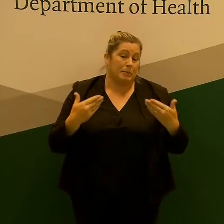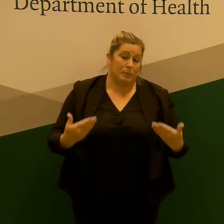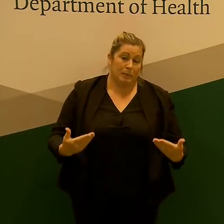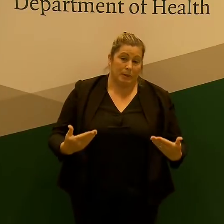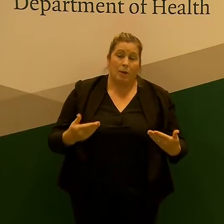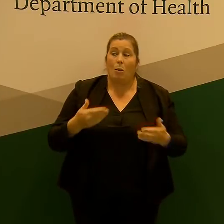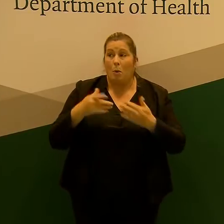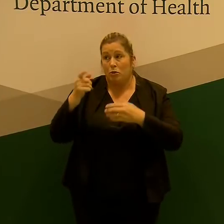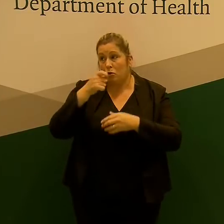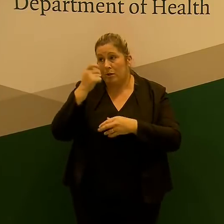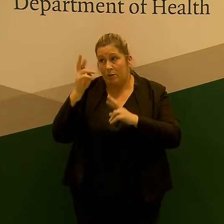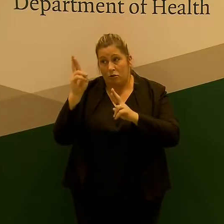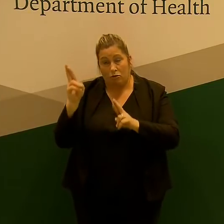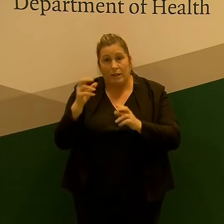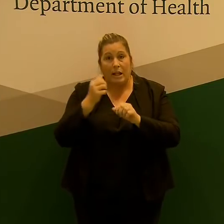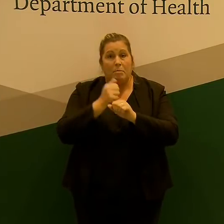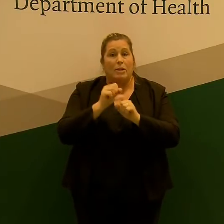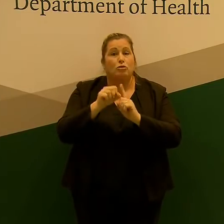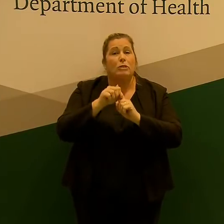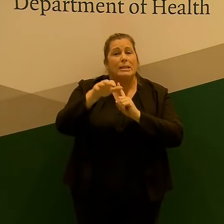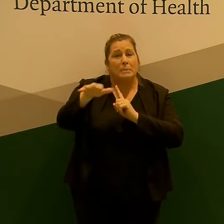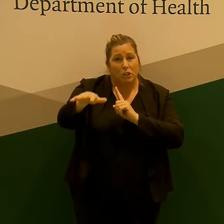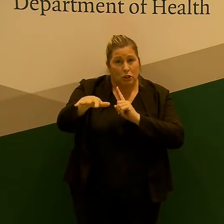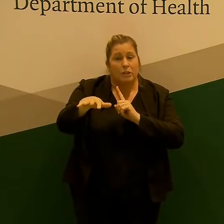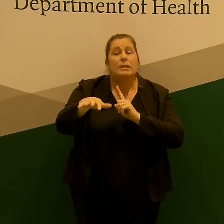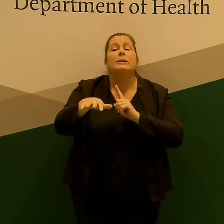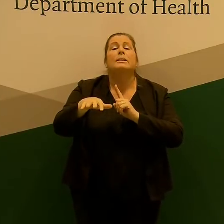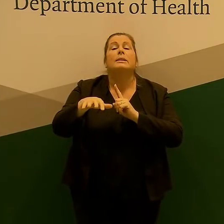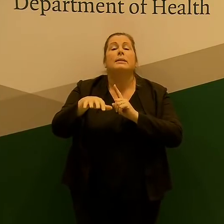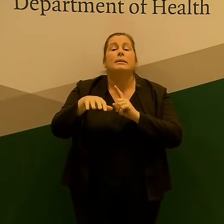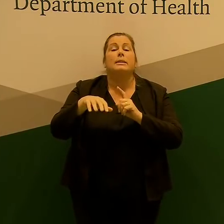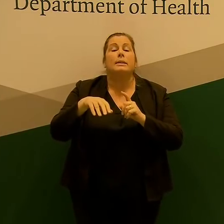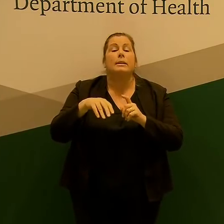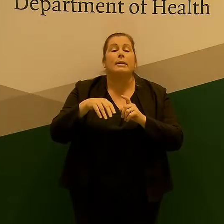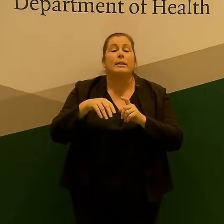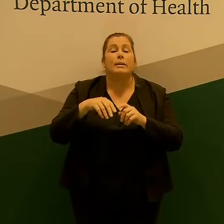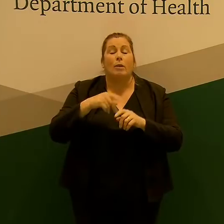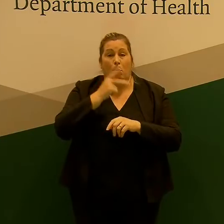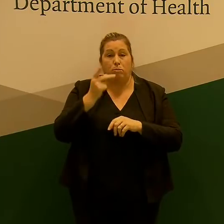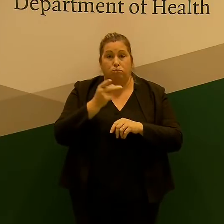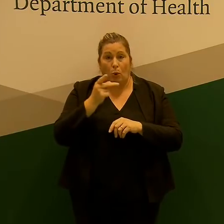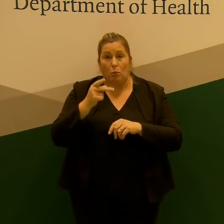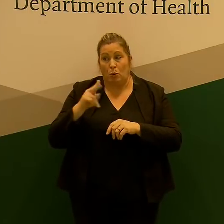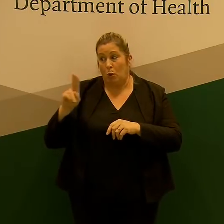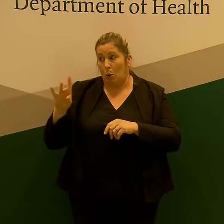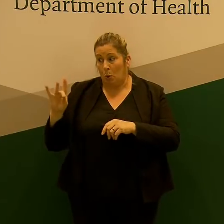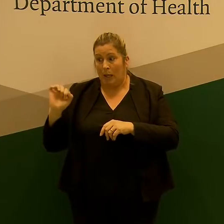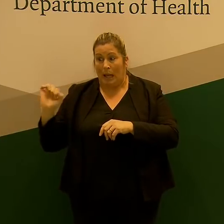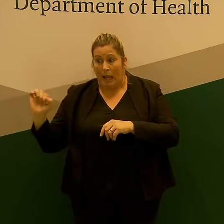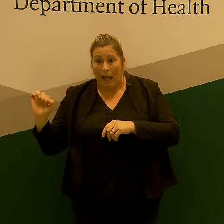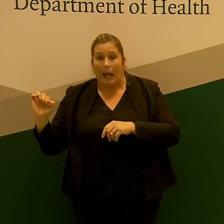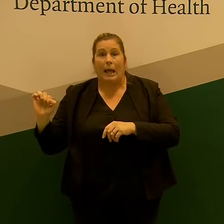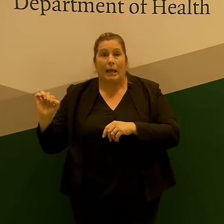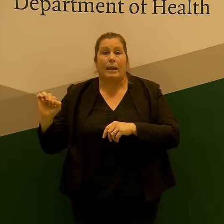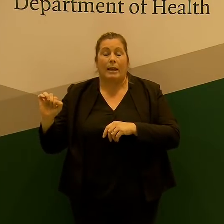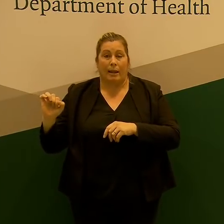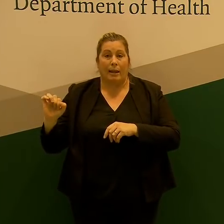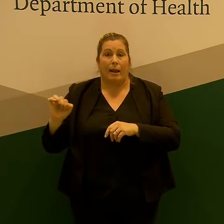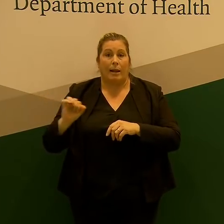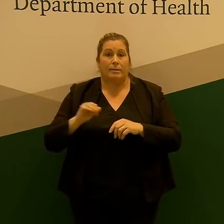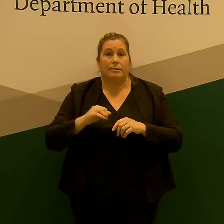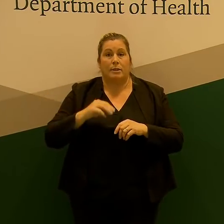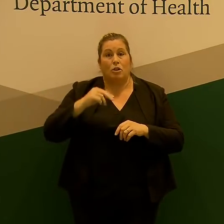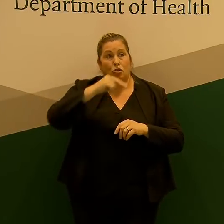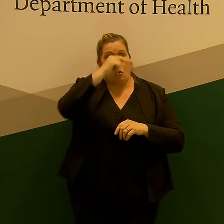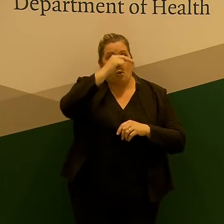what you're saying is correct in terms of transmission of this virus in both the United Kingdom, specifically on the island of Great Britain, and also